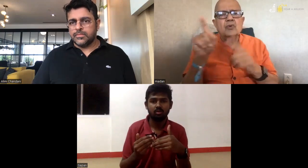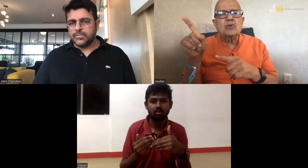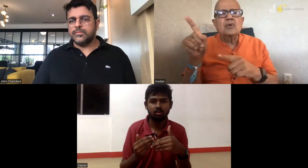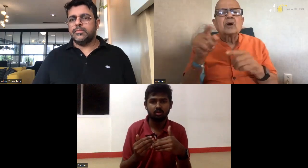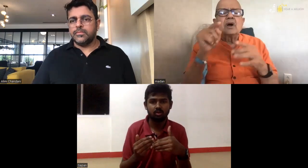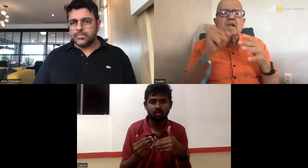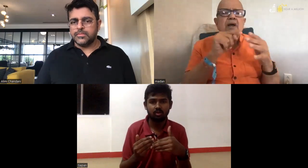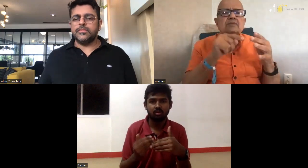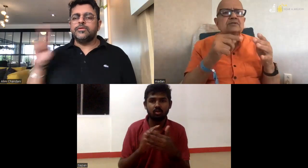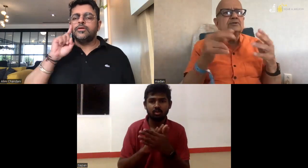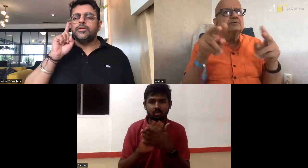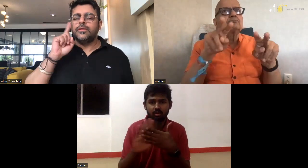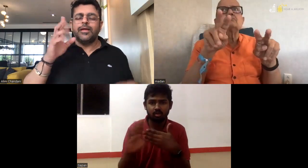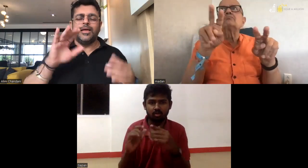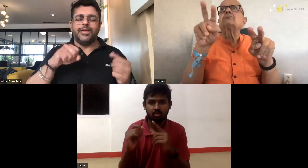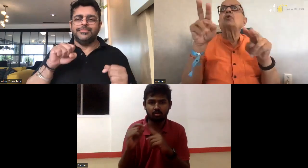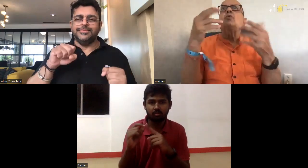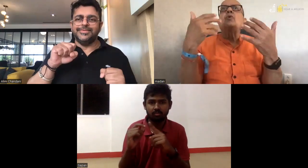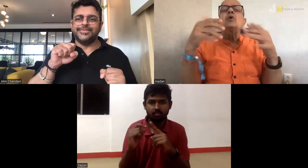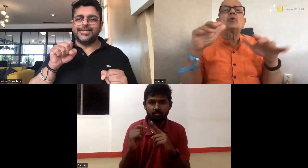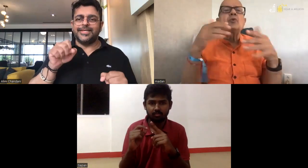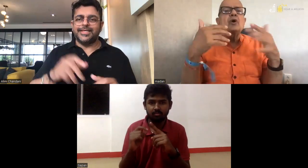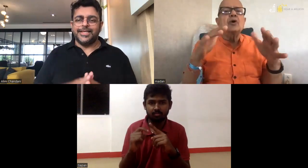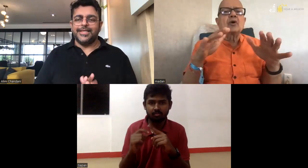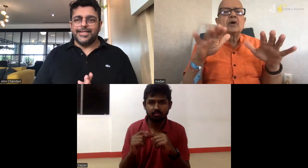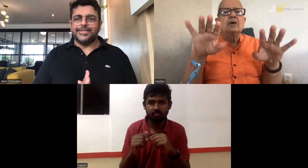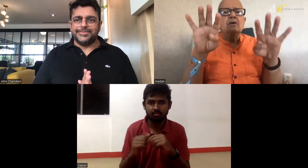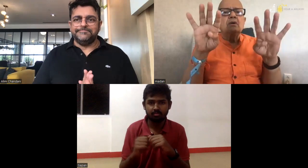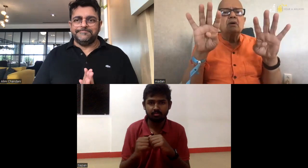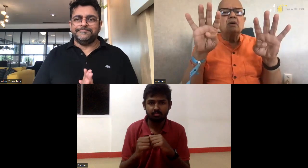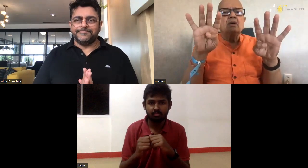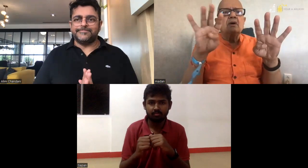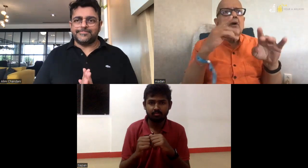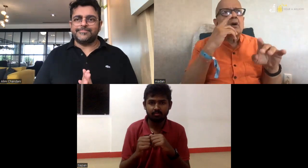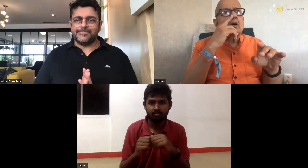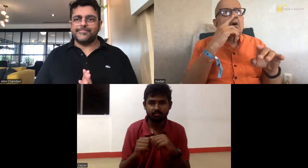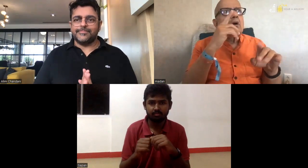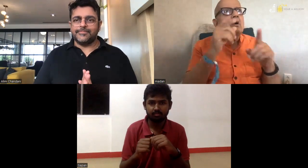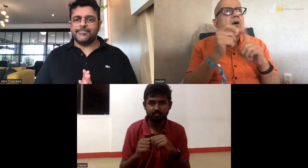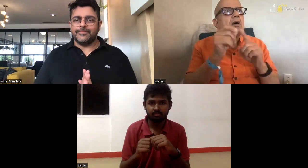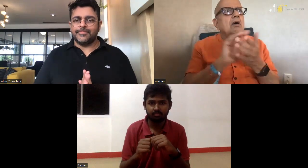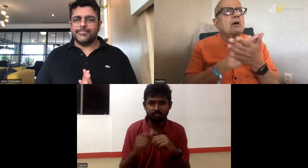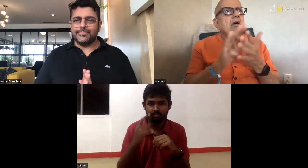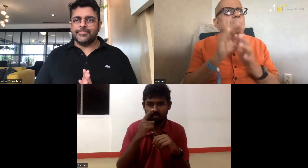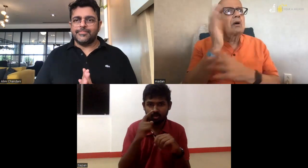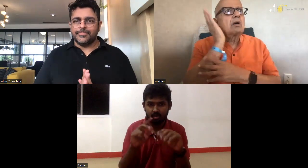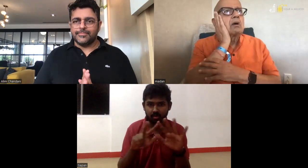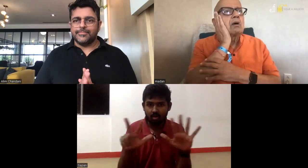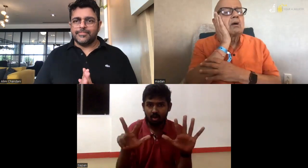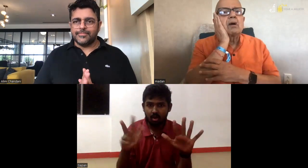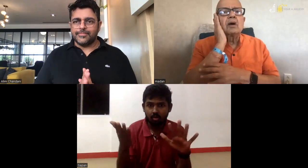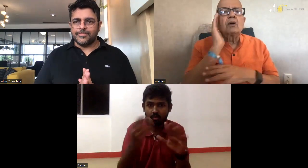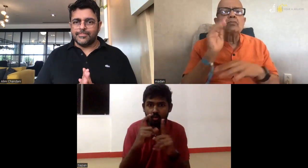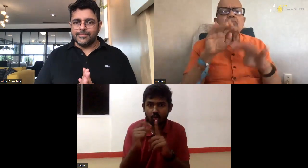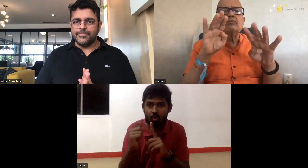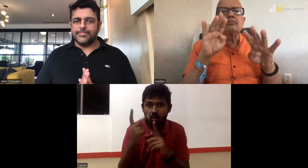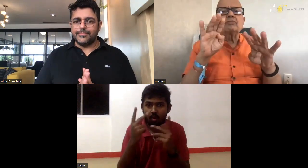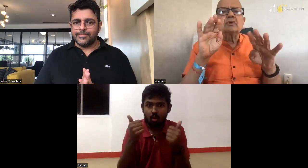for example, when we are some people might switch to the other places, like Dr. Alim, like you came back to